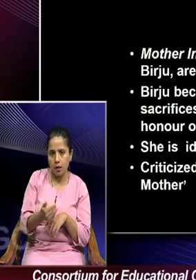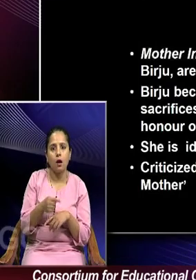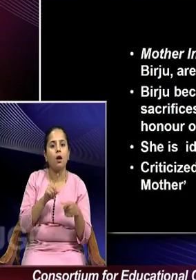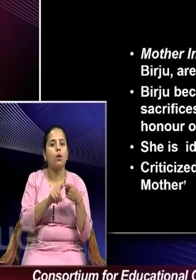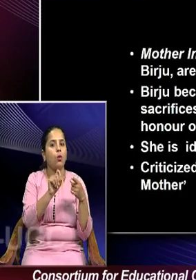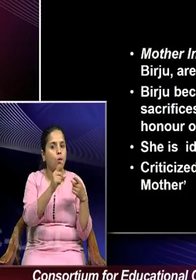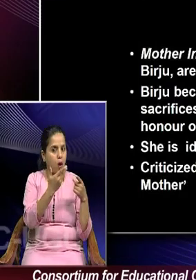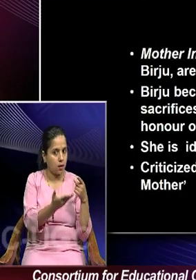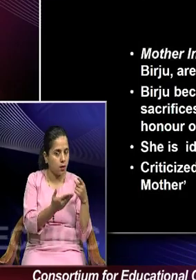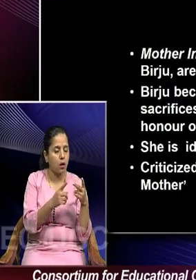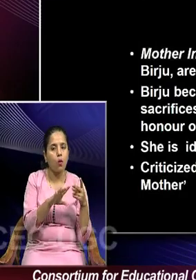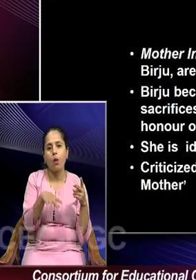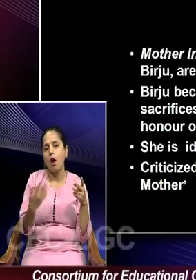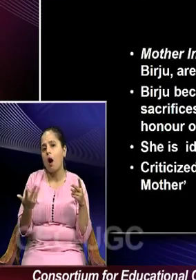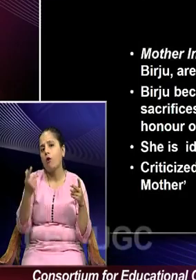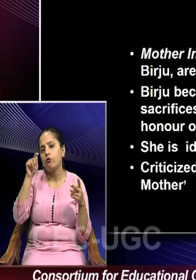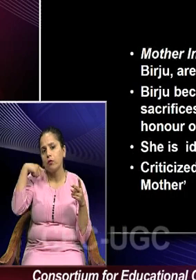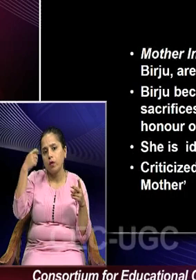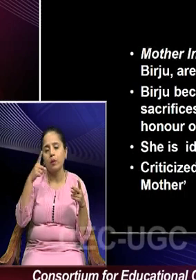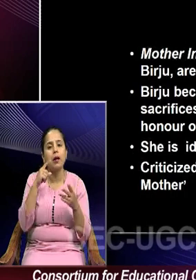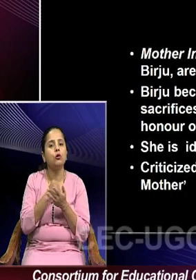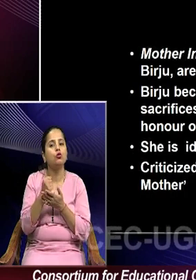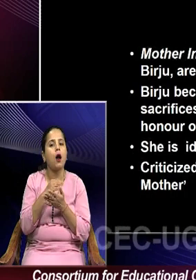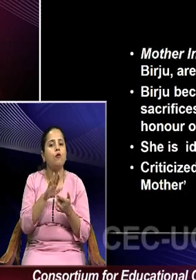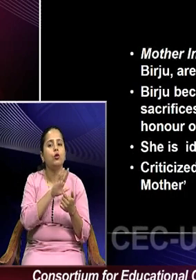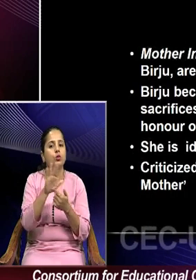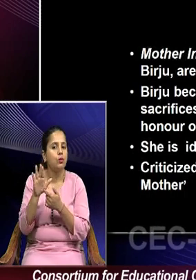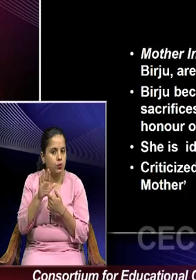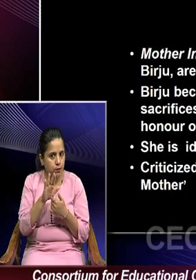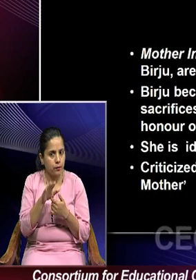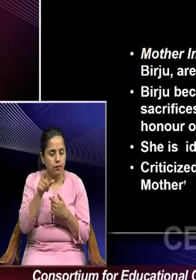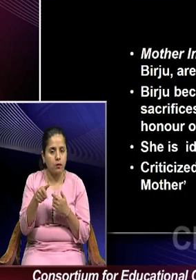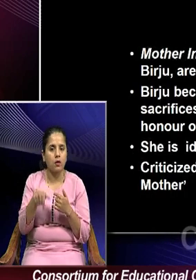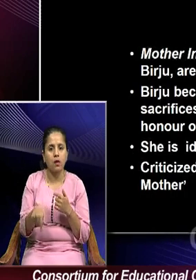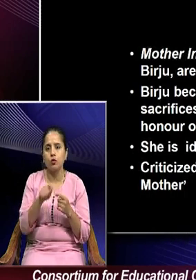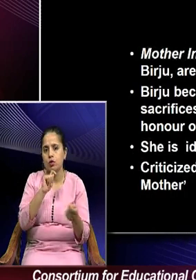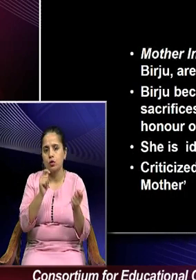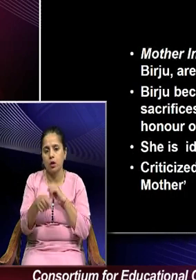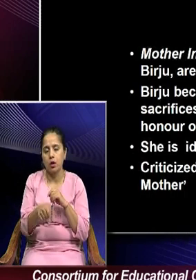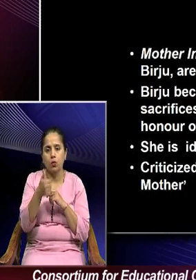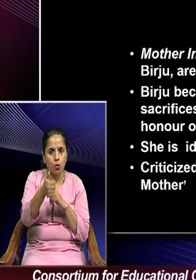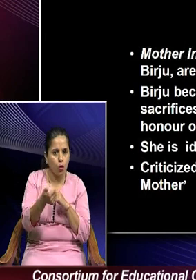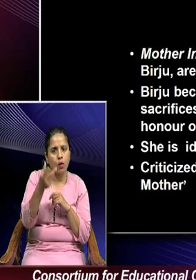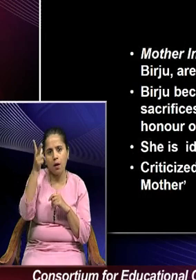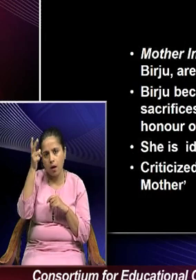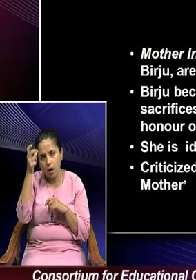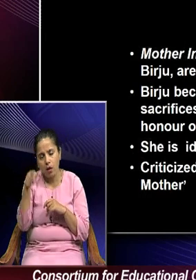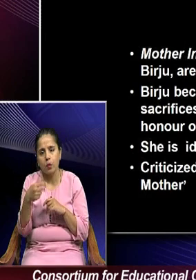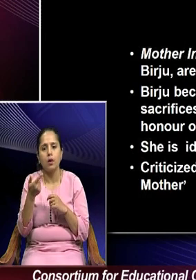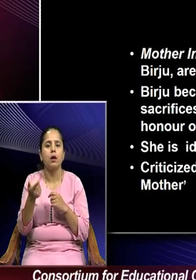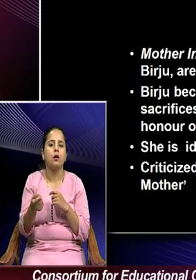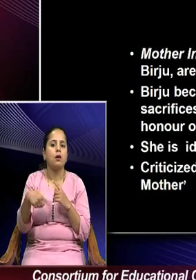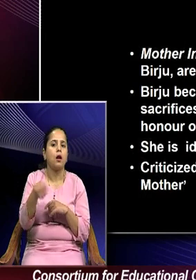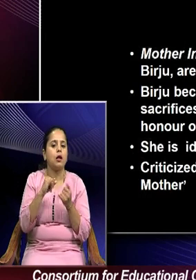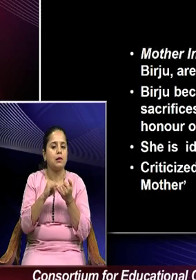one, and how this film was trying to show the reflections of good and evil through two sons,